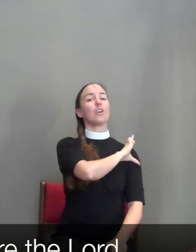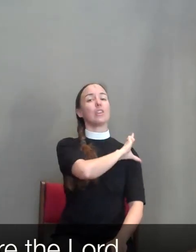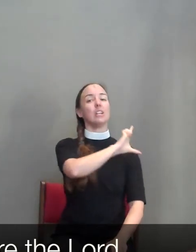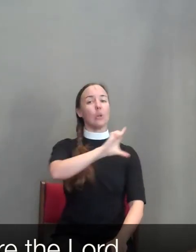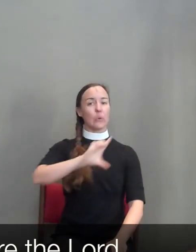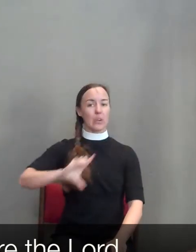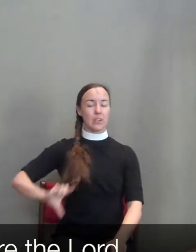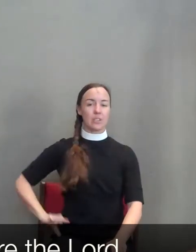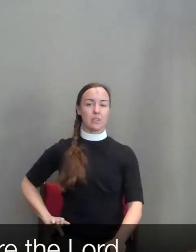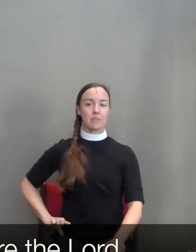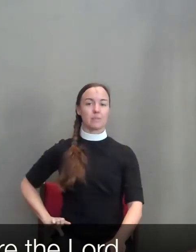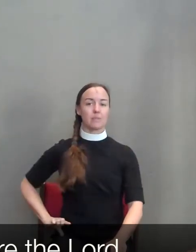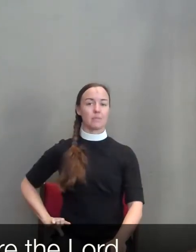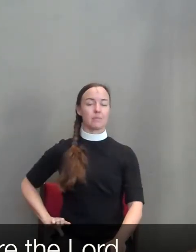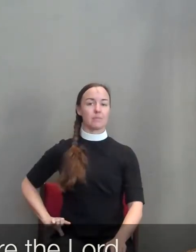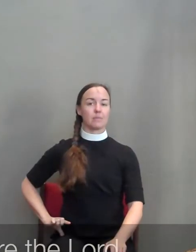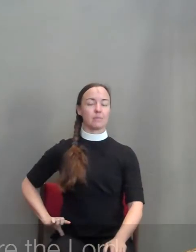the Lord.